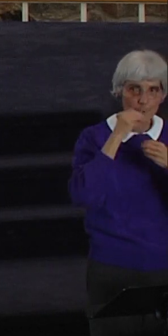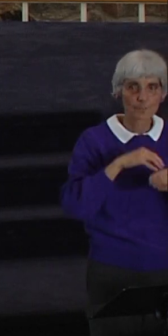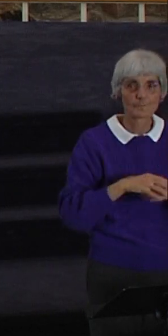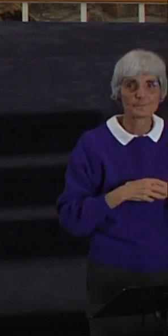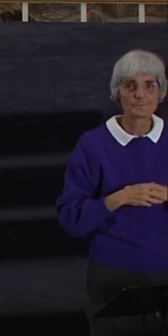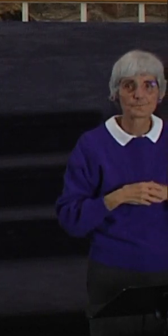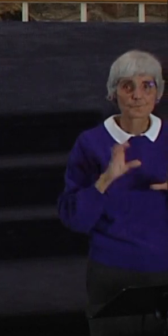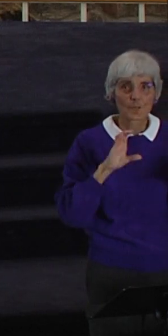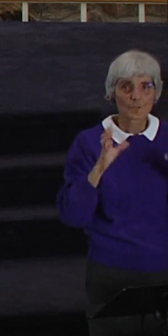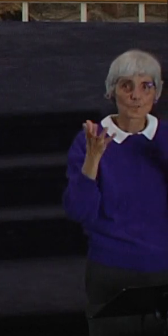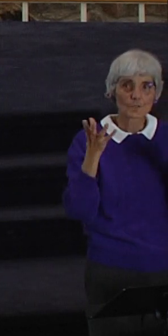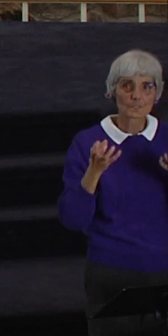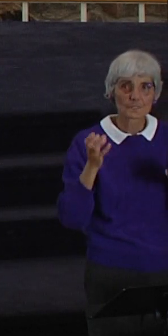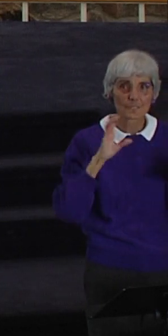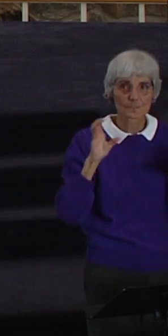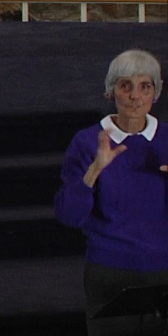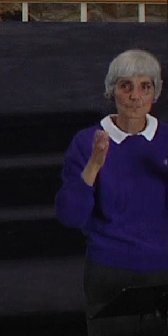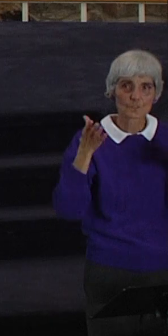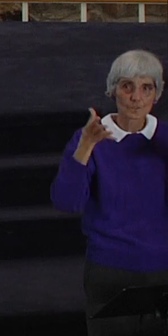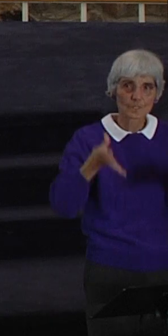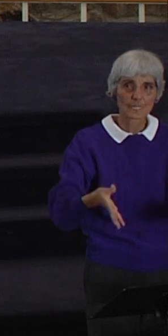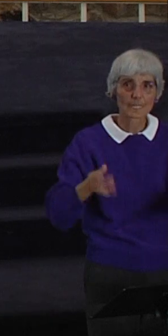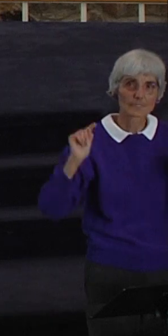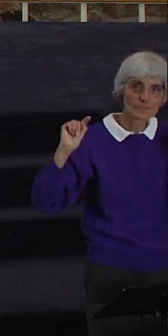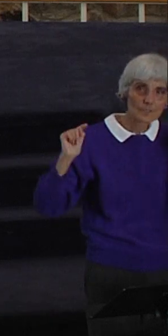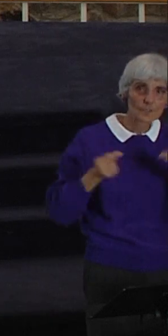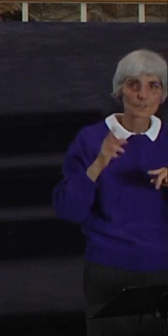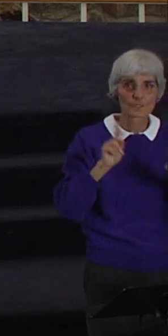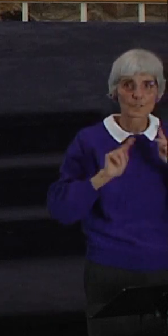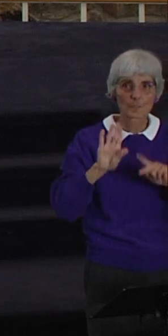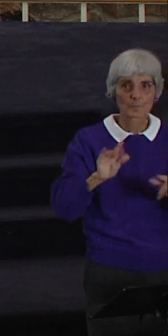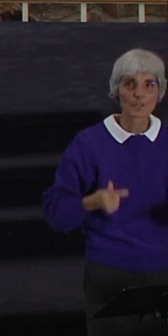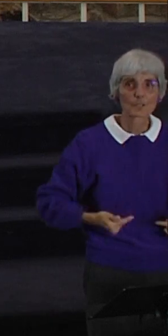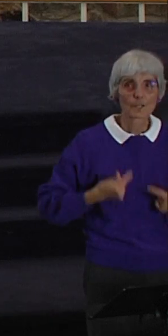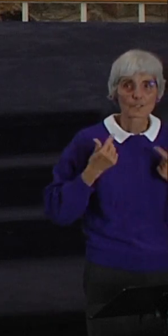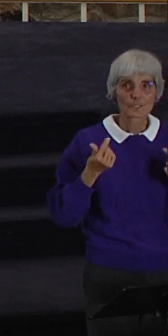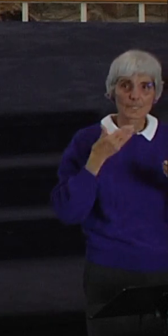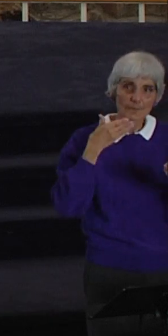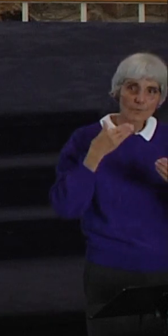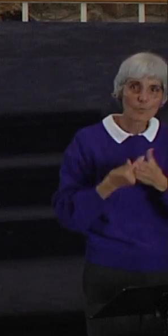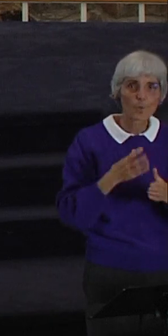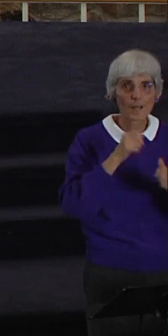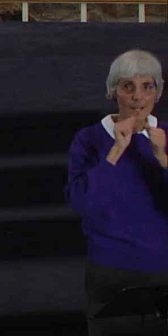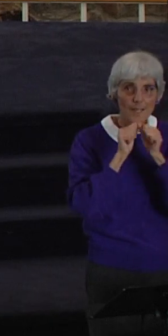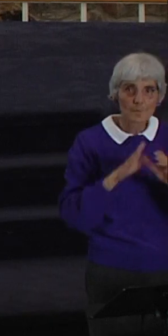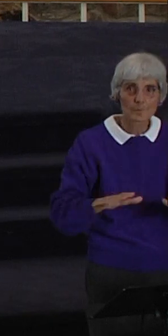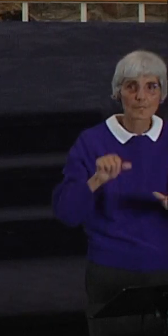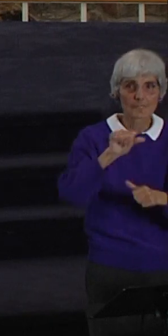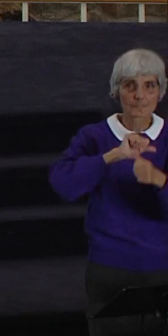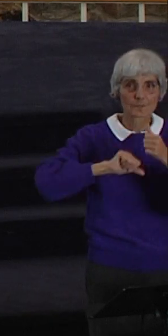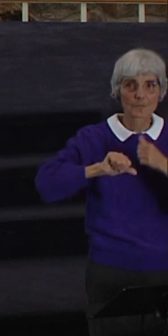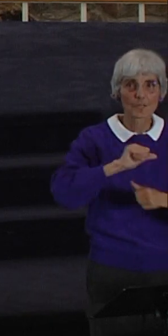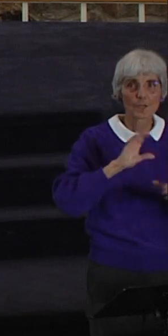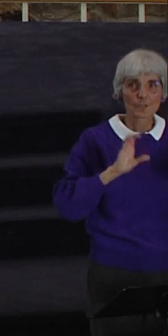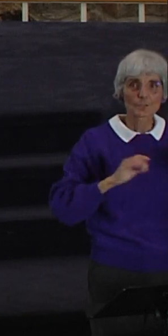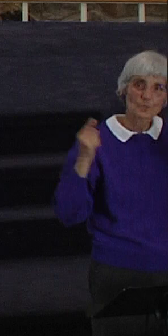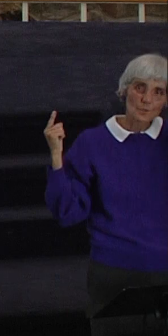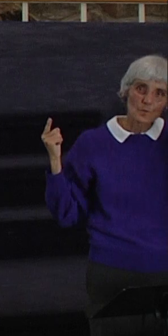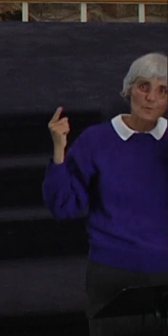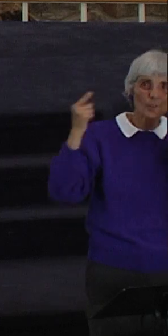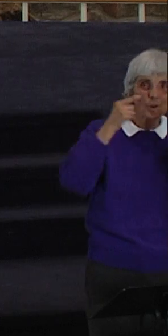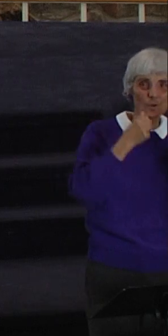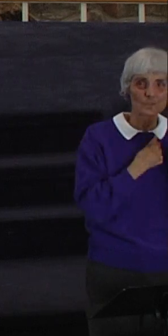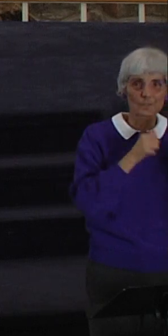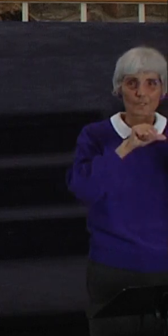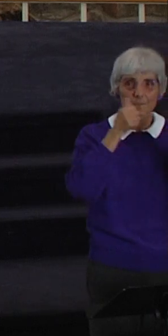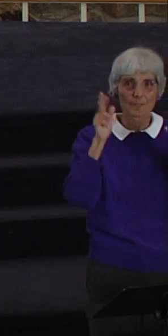blood in the sacrament. Do you desire to do less harm to the people in your life, to live well and bless those around you? Do you aspire to